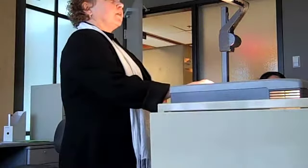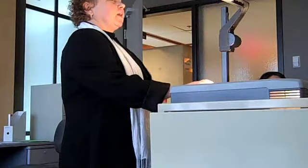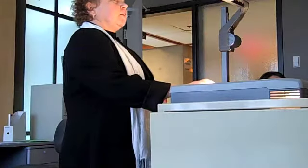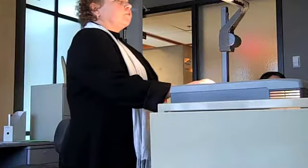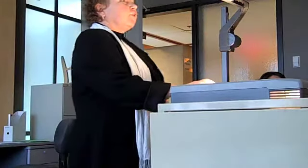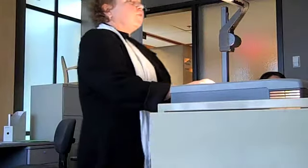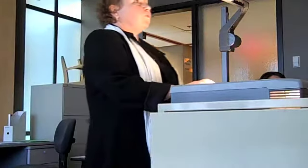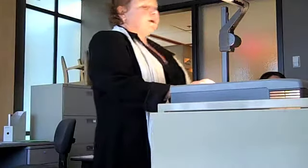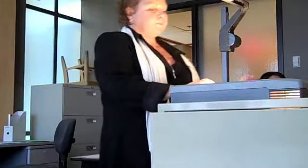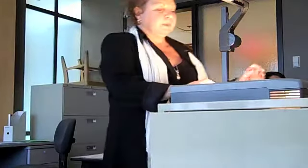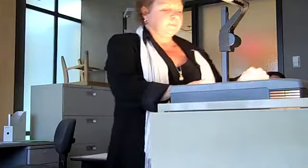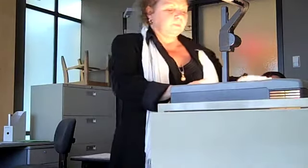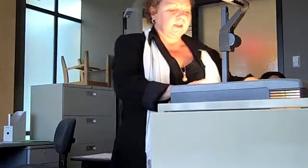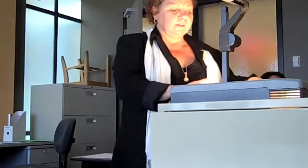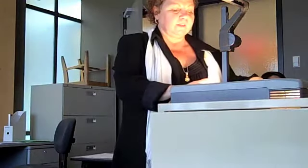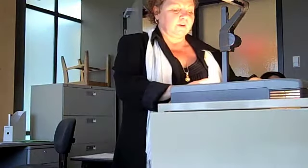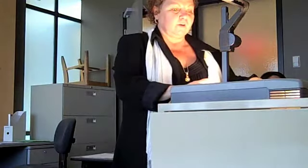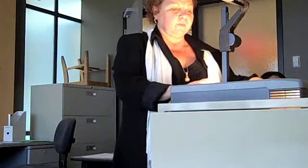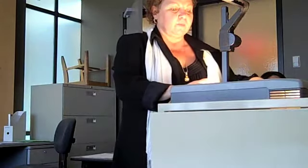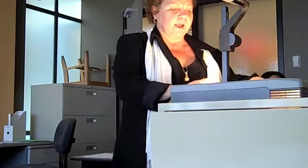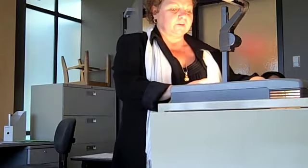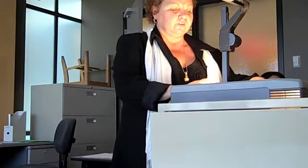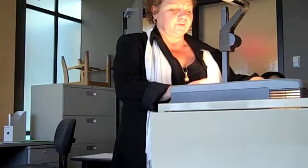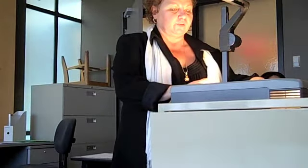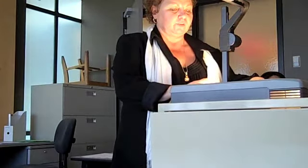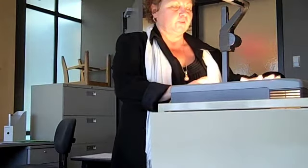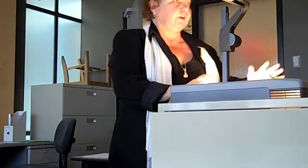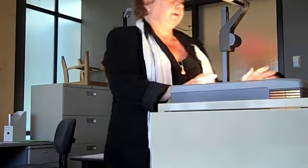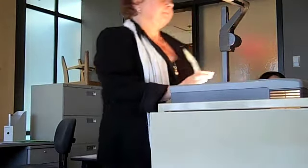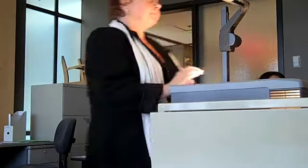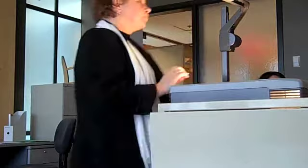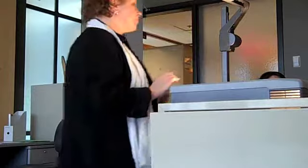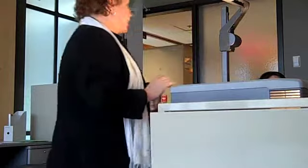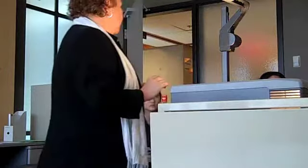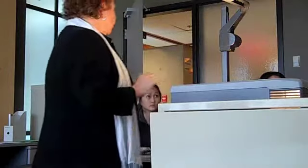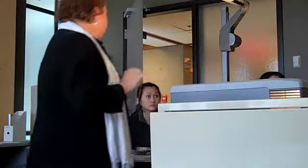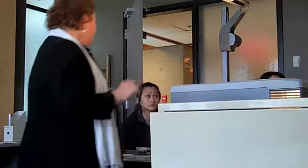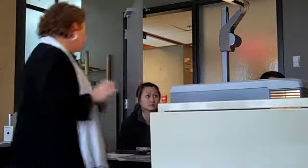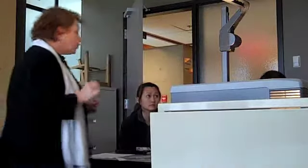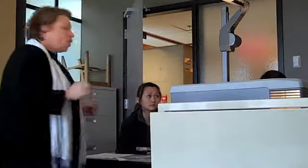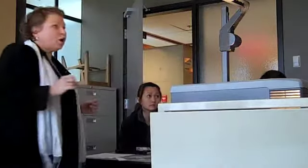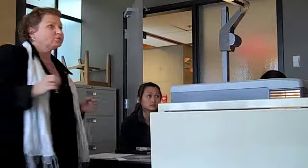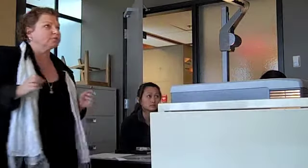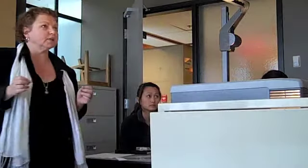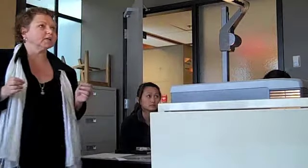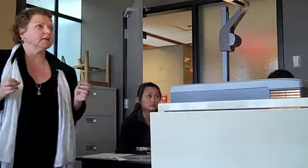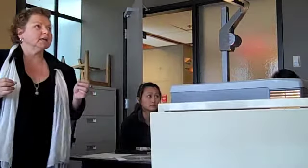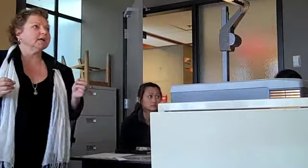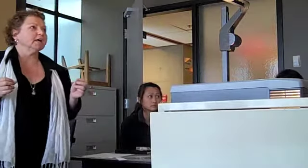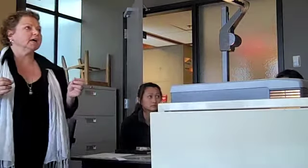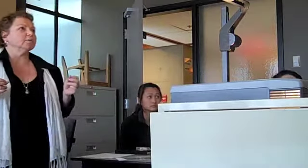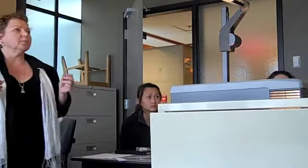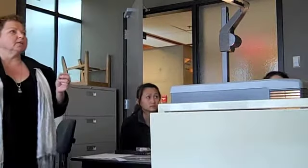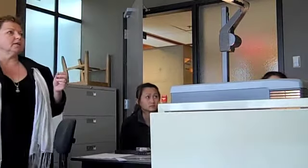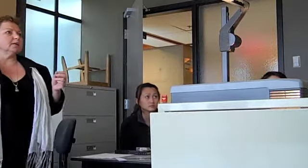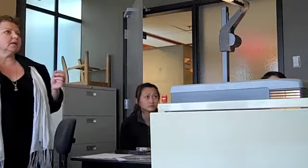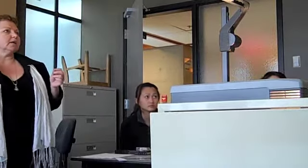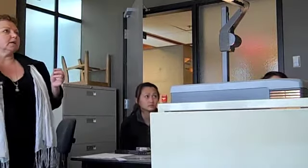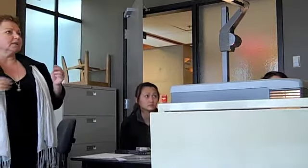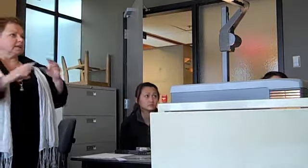So when people get their bachelor's degree, they most often, it